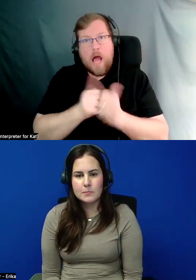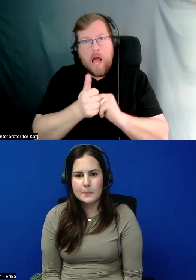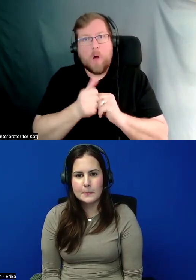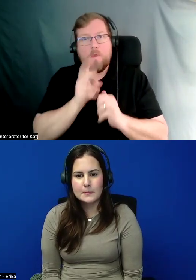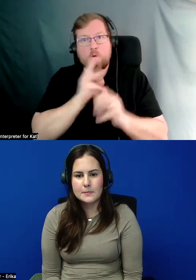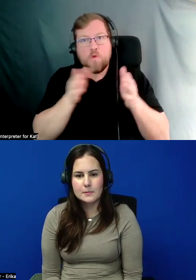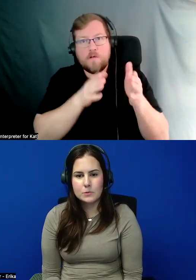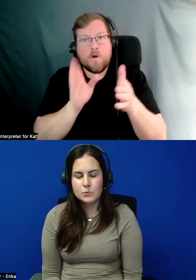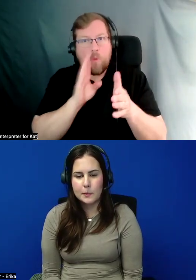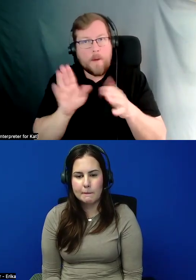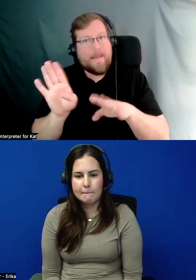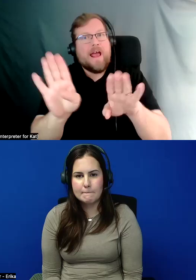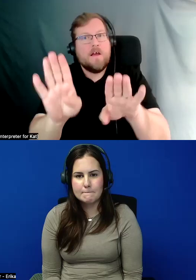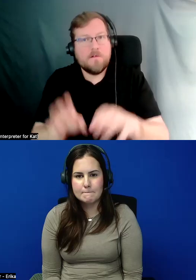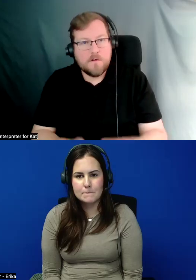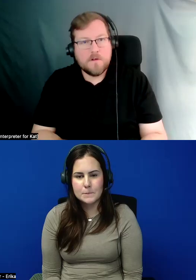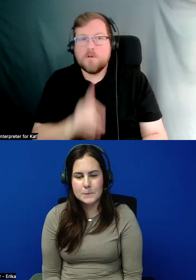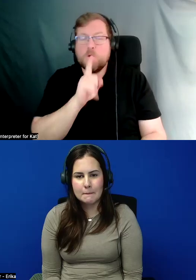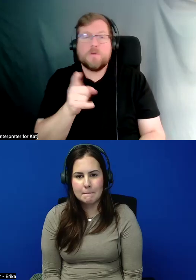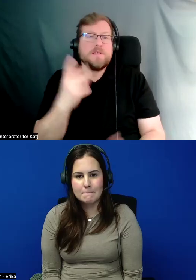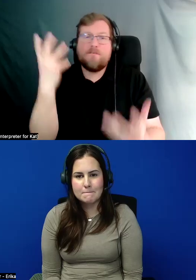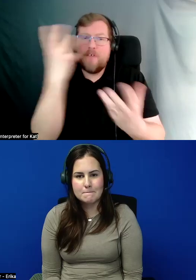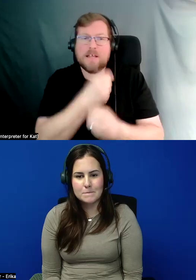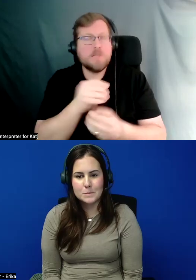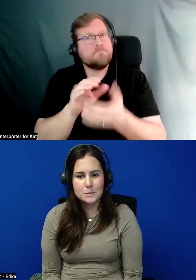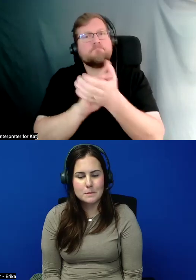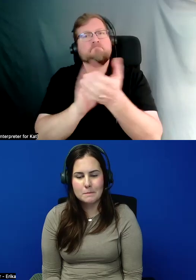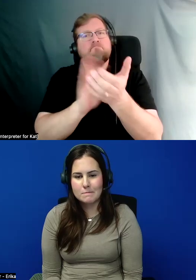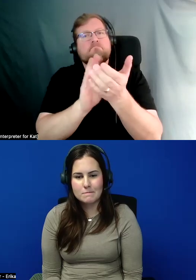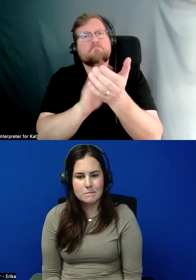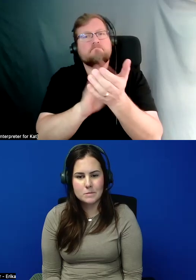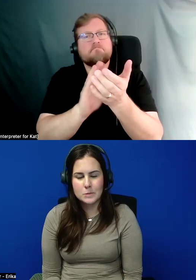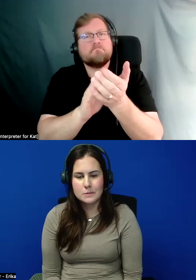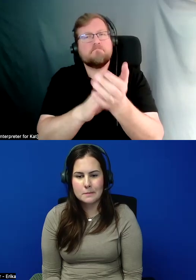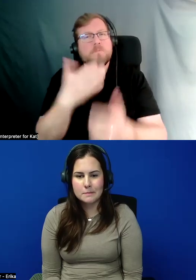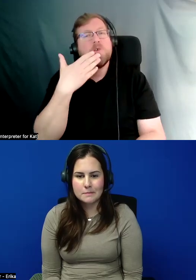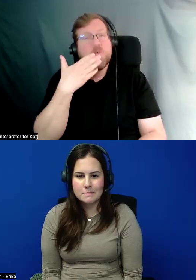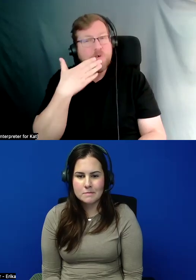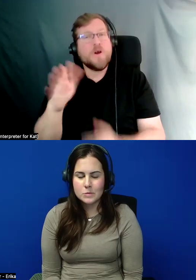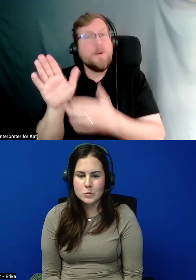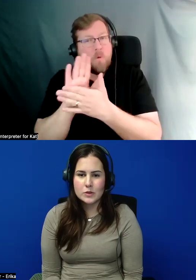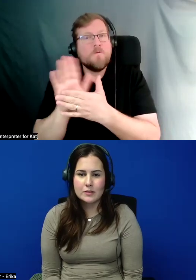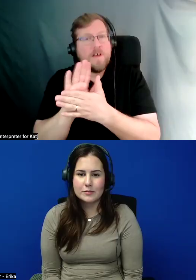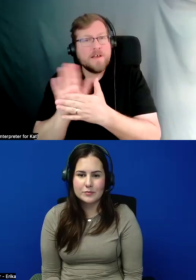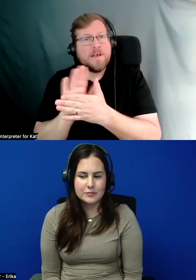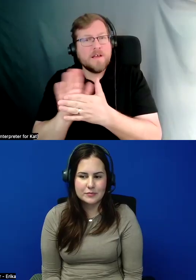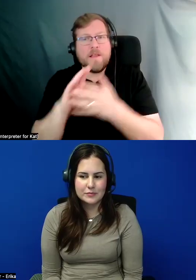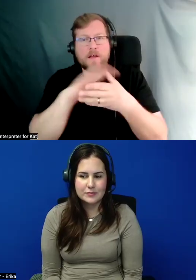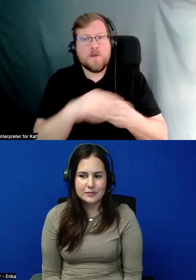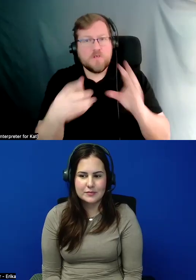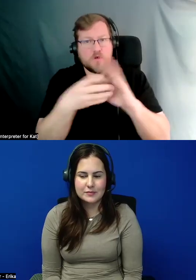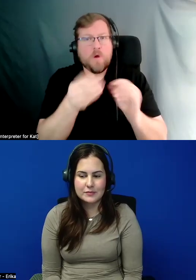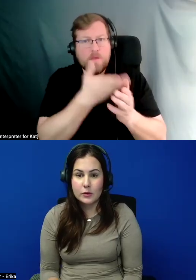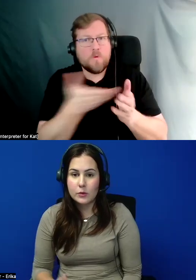the water. So it was really fascinating, and kudos, it came out to be a really good movie. How the storyline Actually, goes with